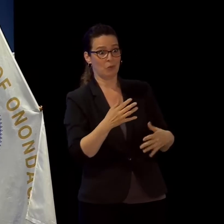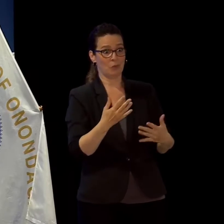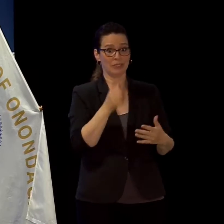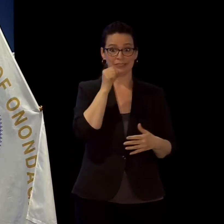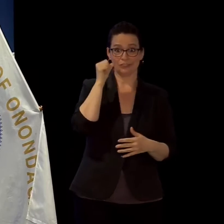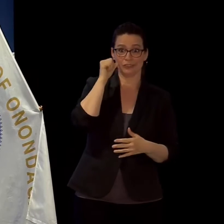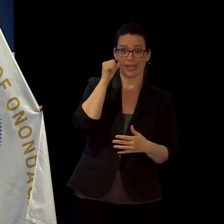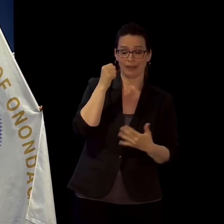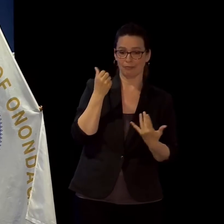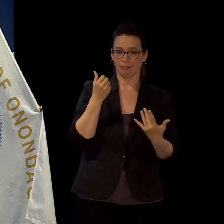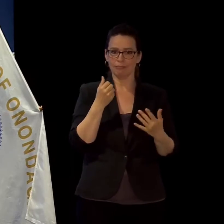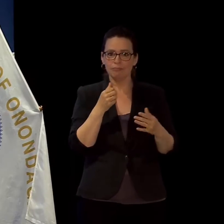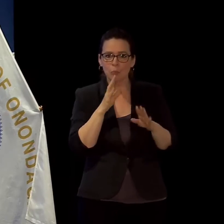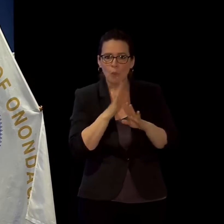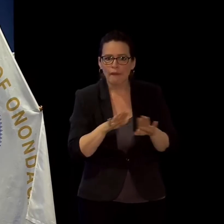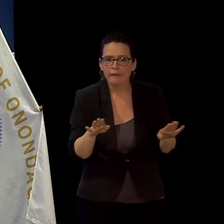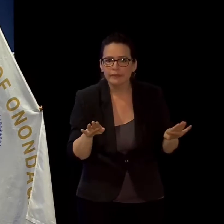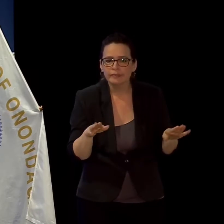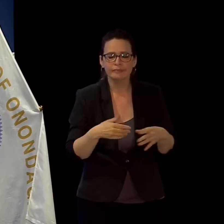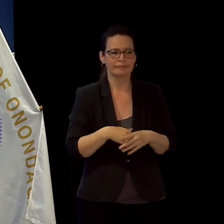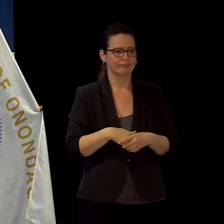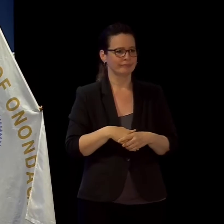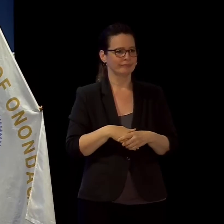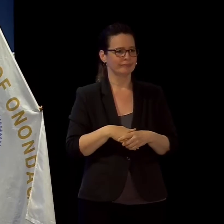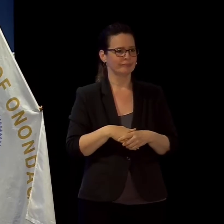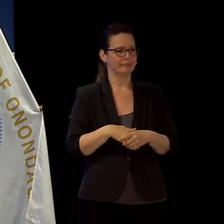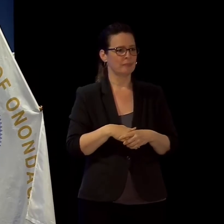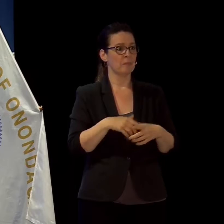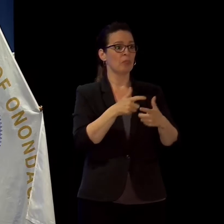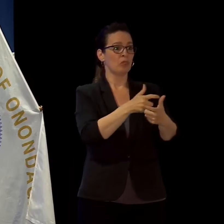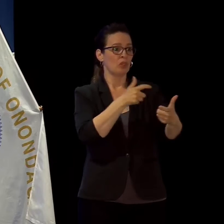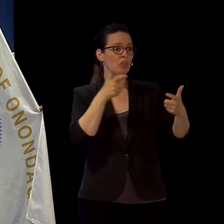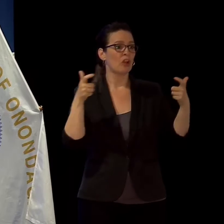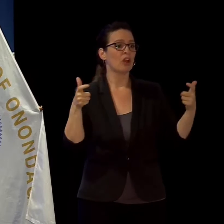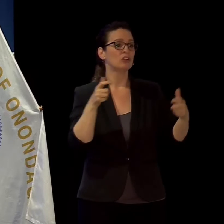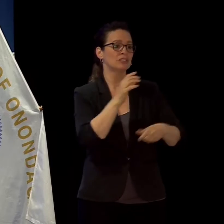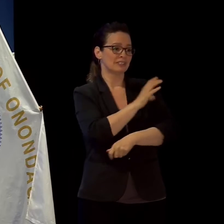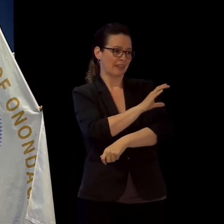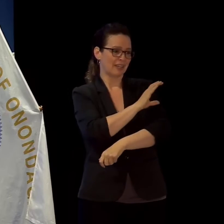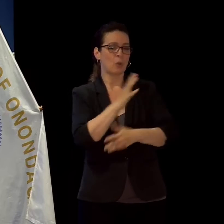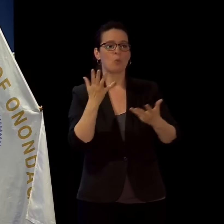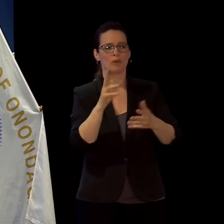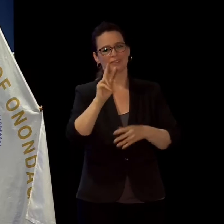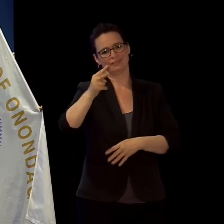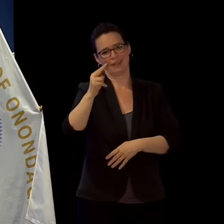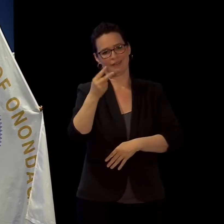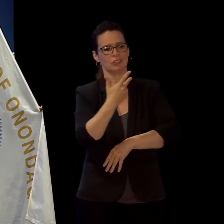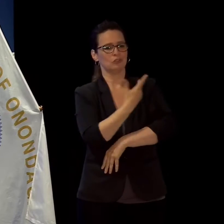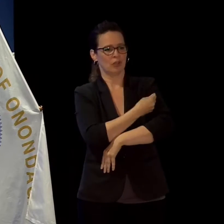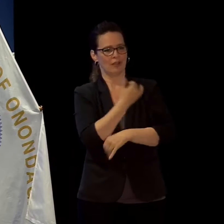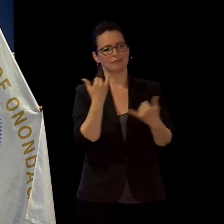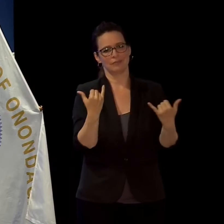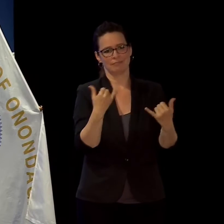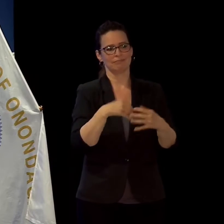Right now we'll still have large clinics for second shots to get through that, but